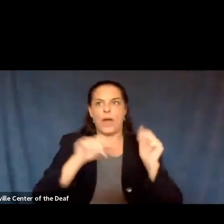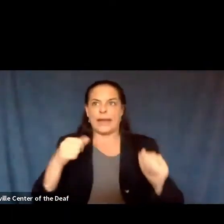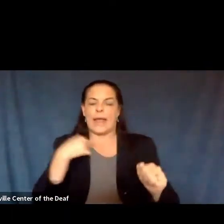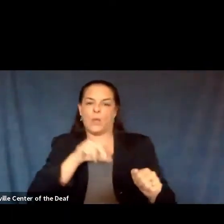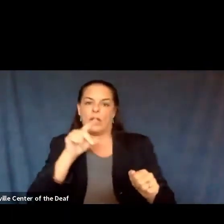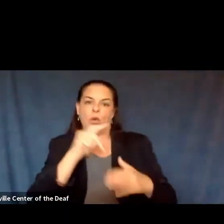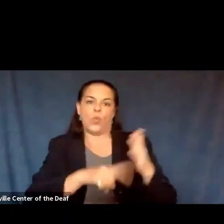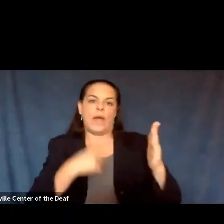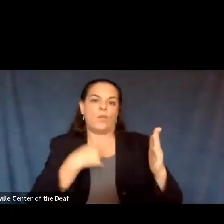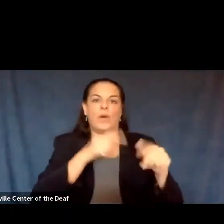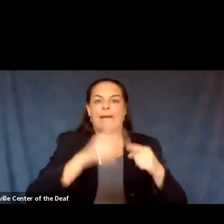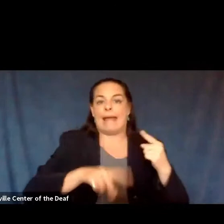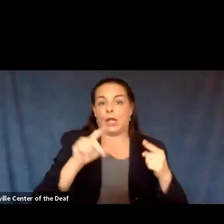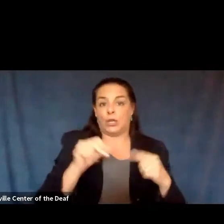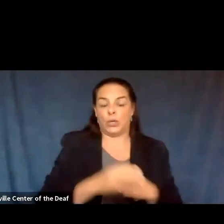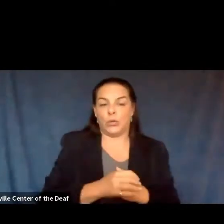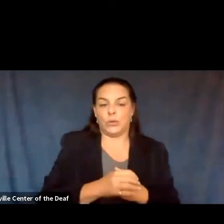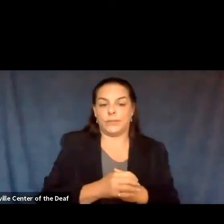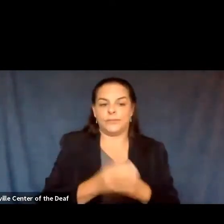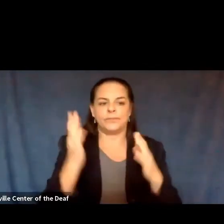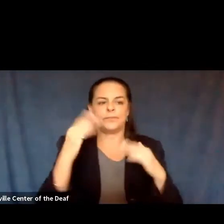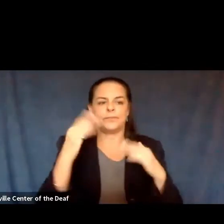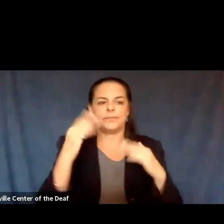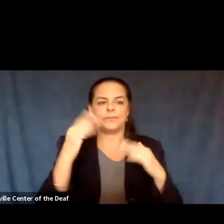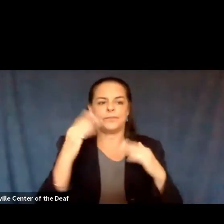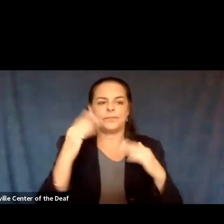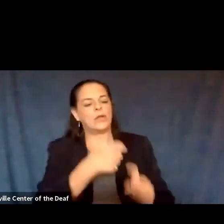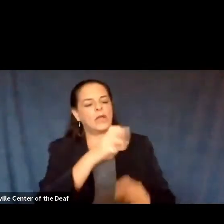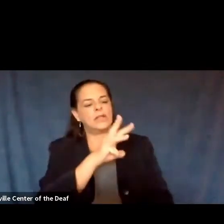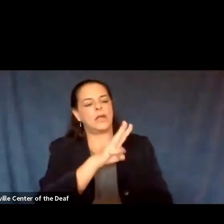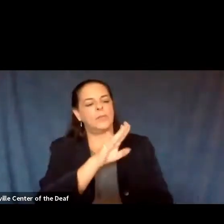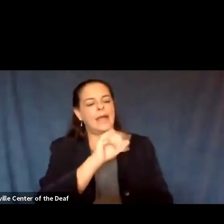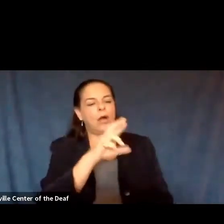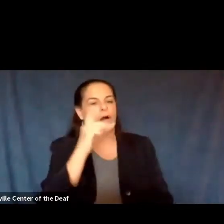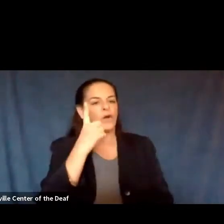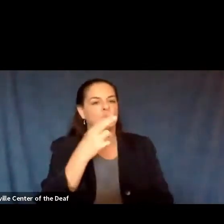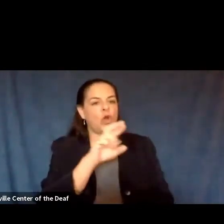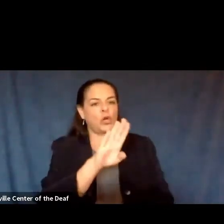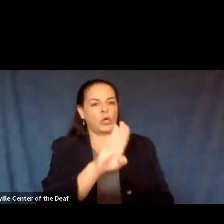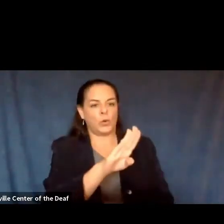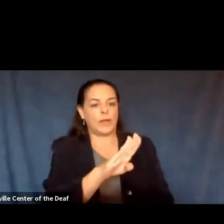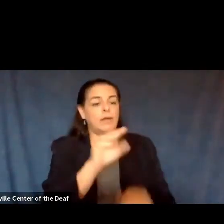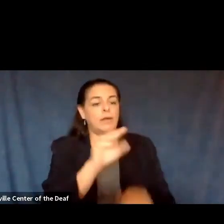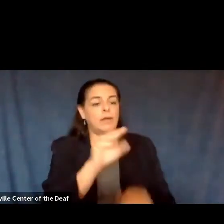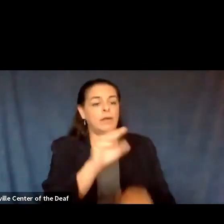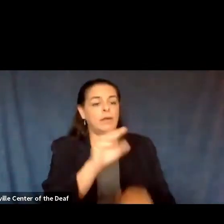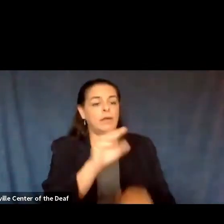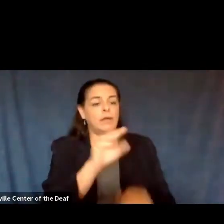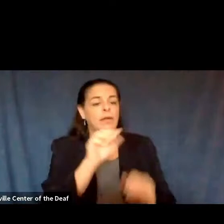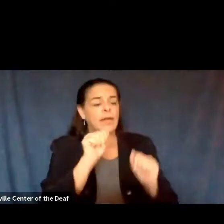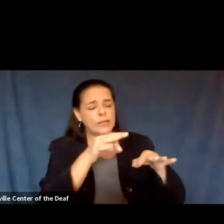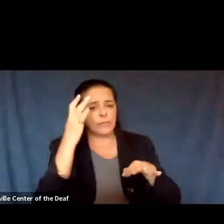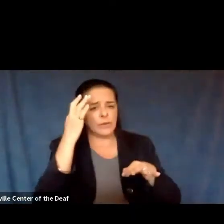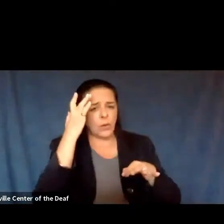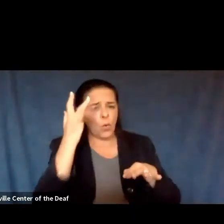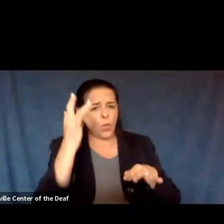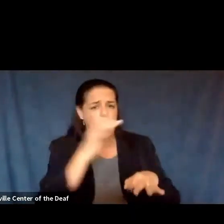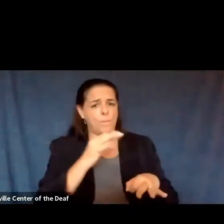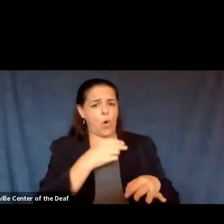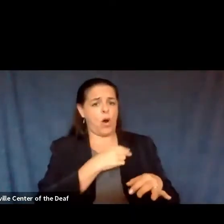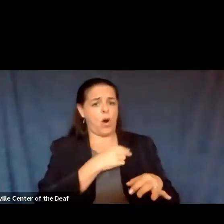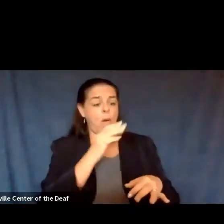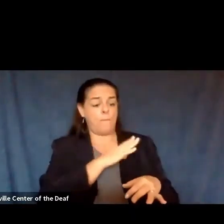do. Question from Grace with WBIR for Dr. Buchanan. She asks, can you explain why Board of Health members feel